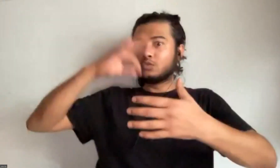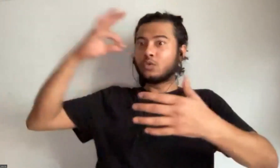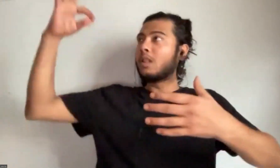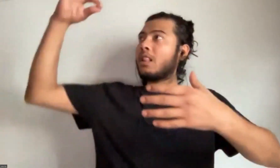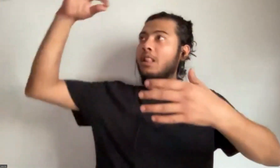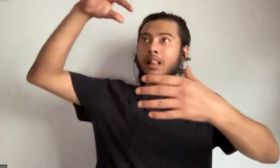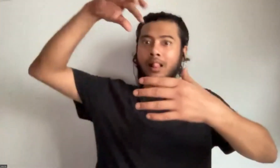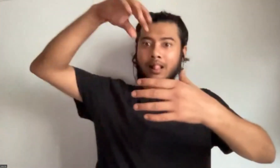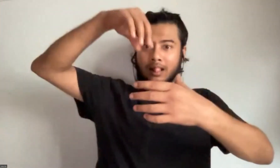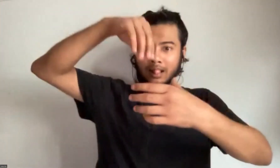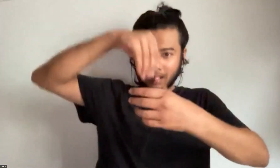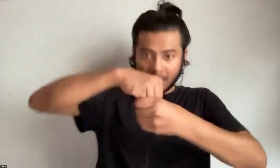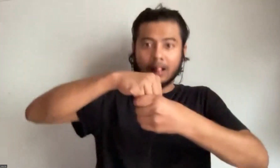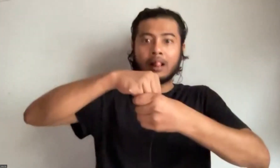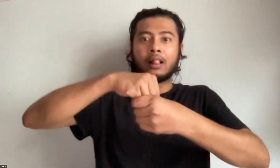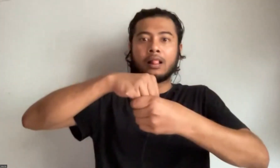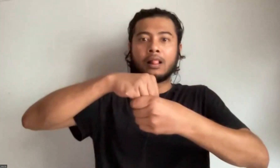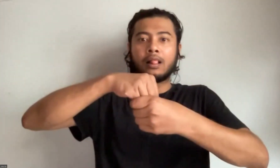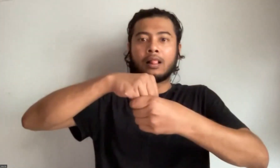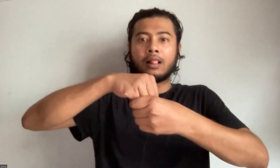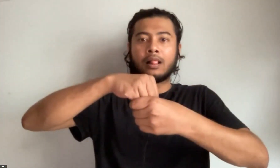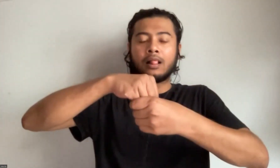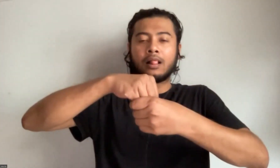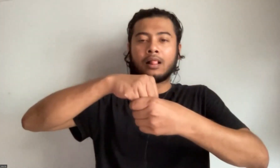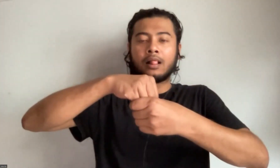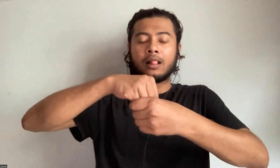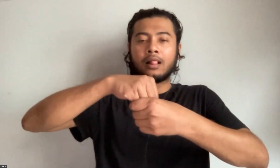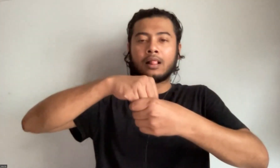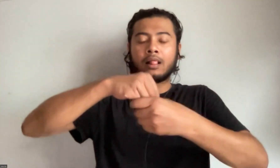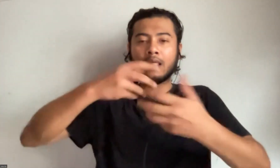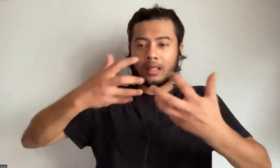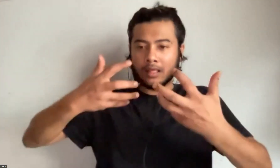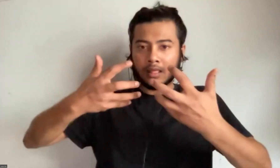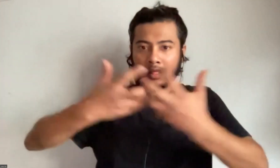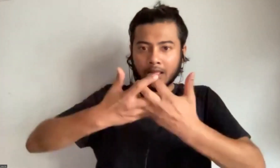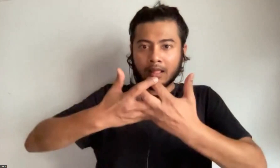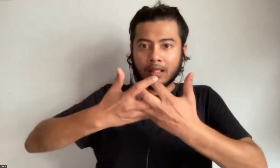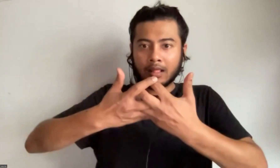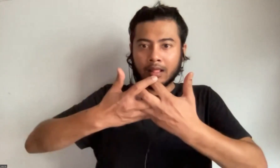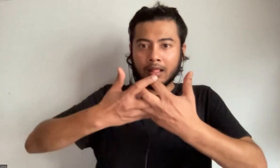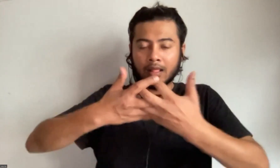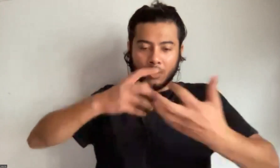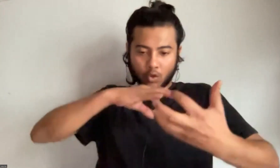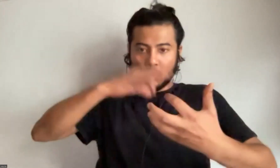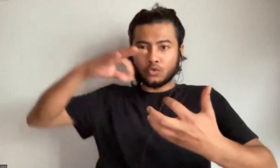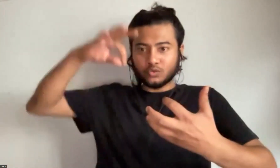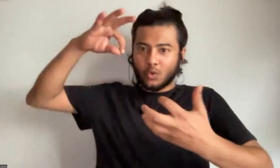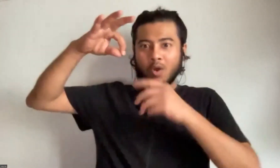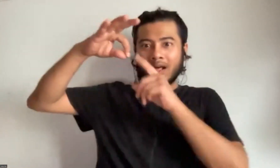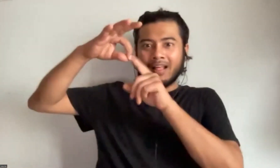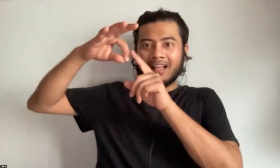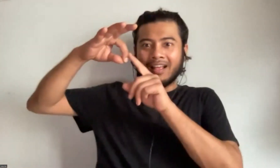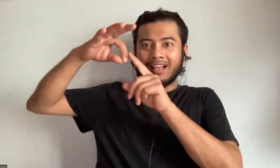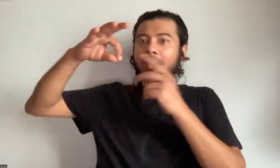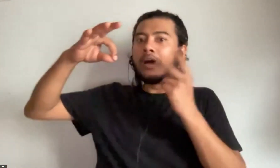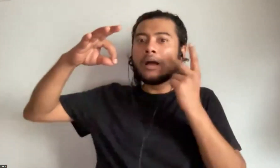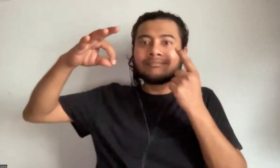is so much of maya, there is so much of illusion, there's so many things present in this material world which distracts